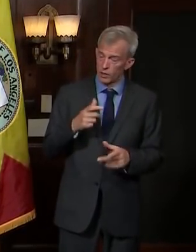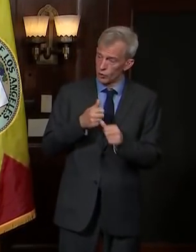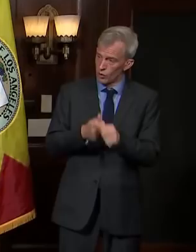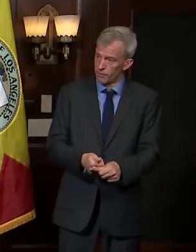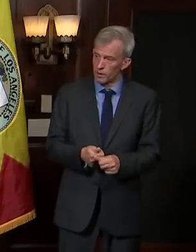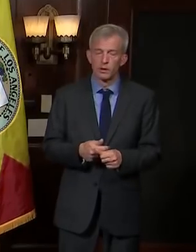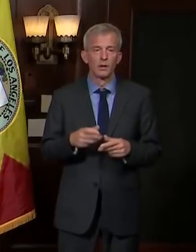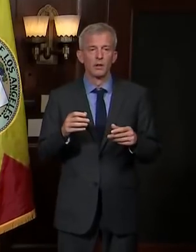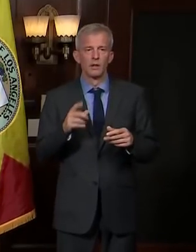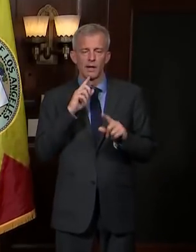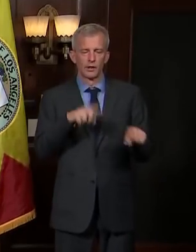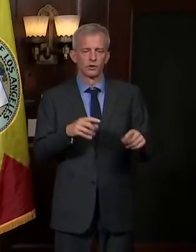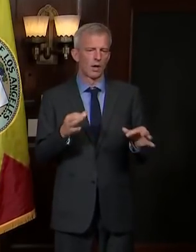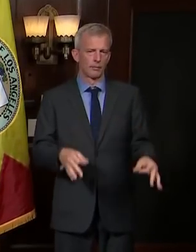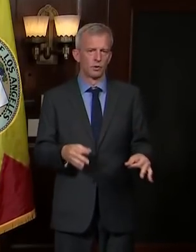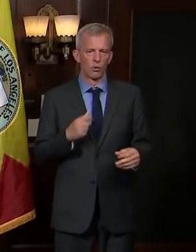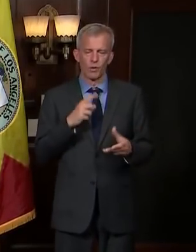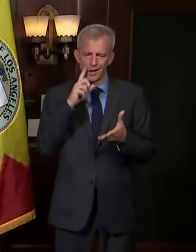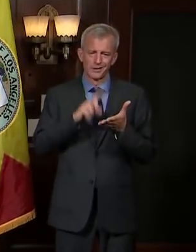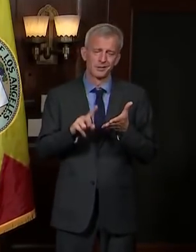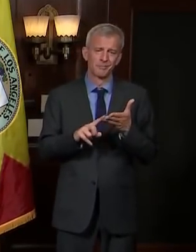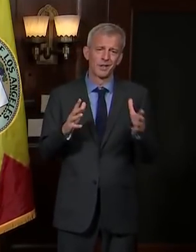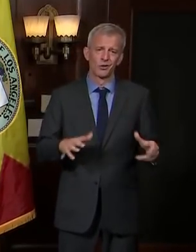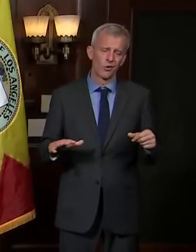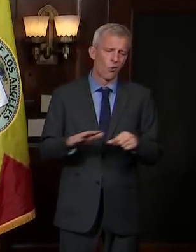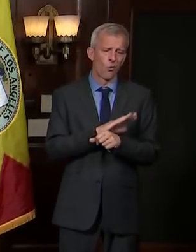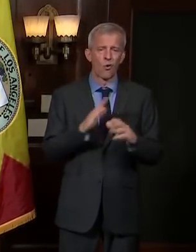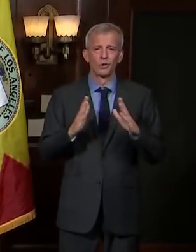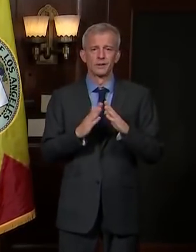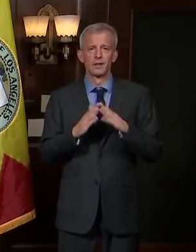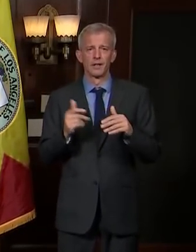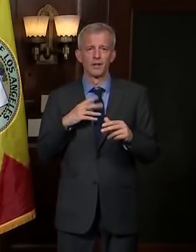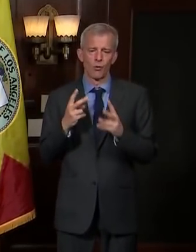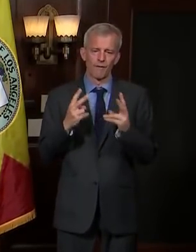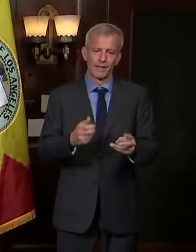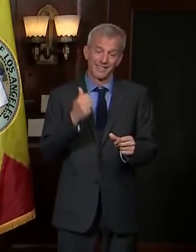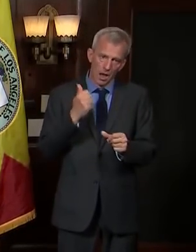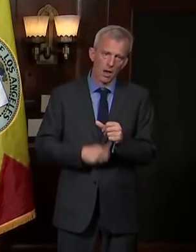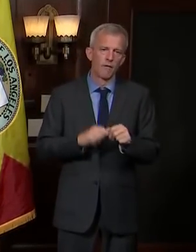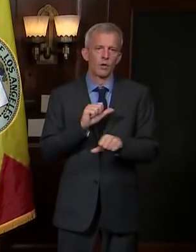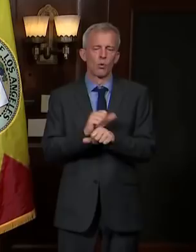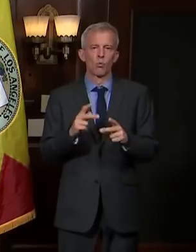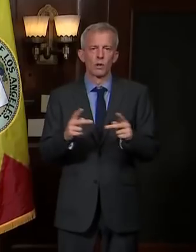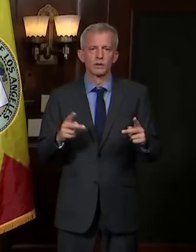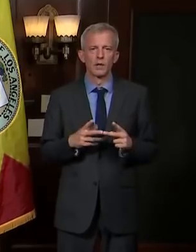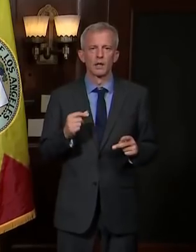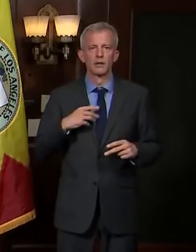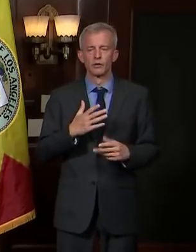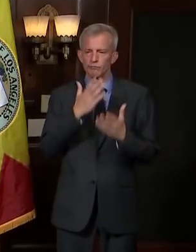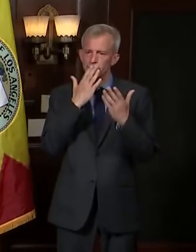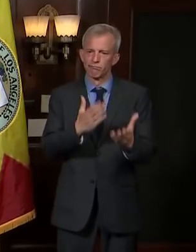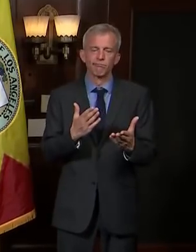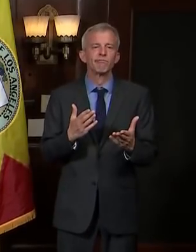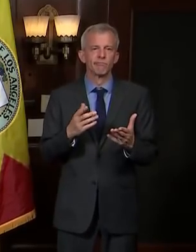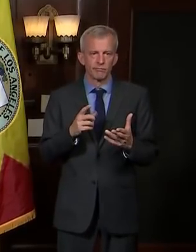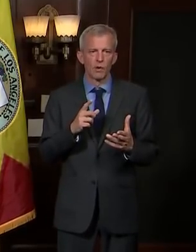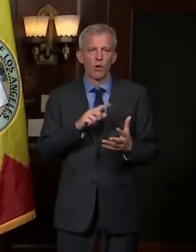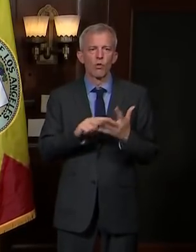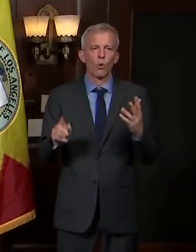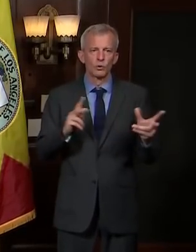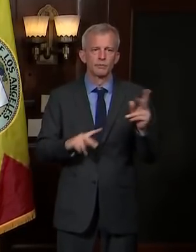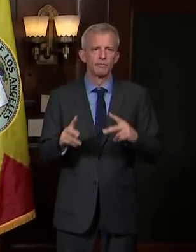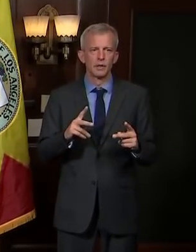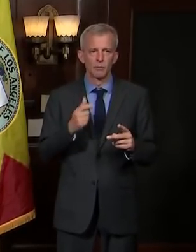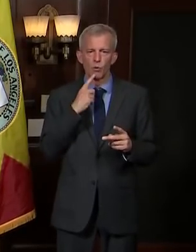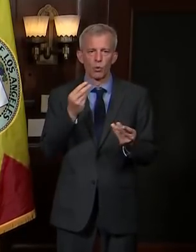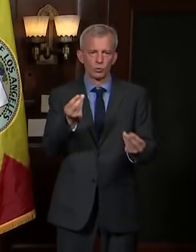we had inspectors out there throughout the entire city, and they will be visiting every work site. And we appreciate people who have brought to our attention work sites